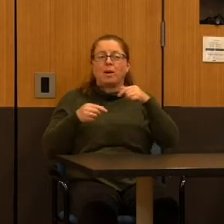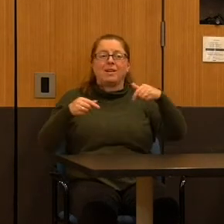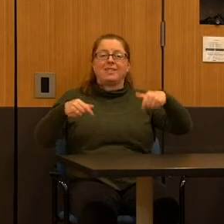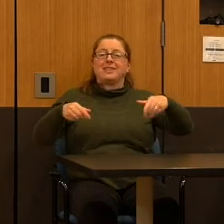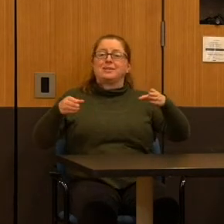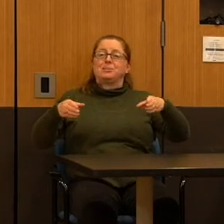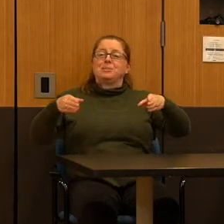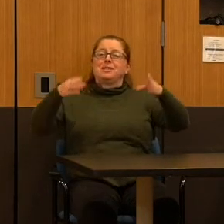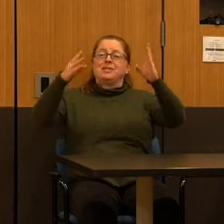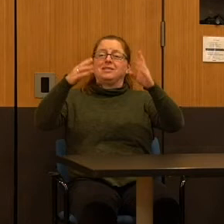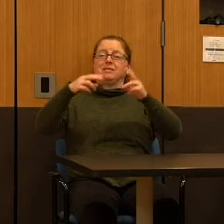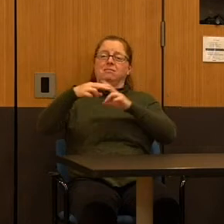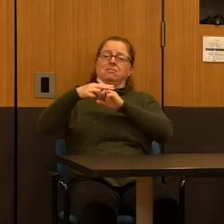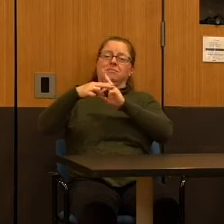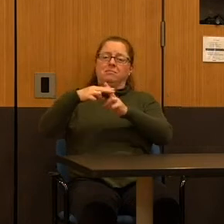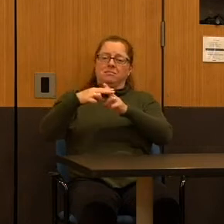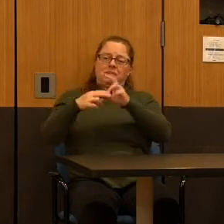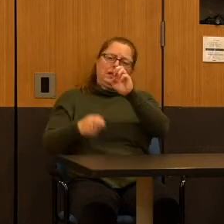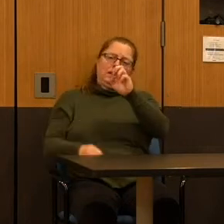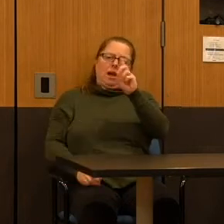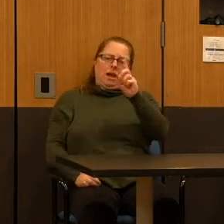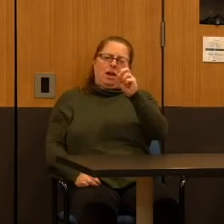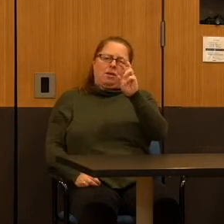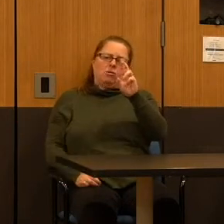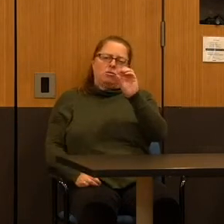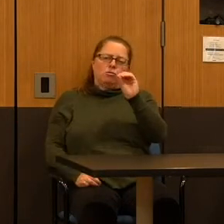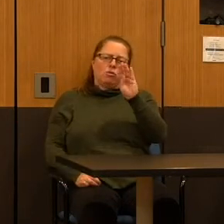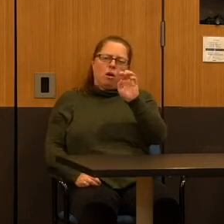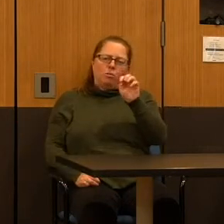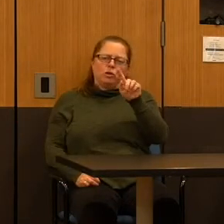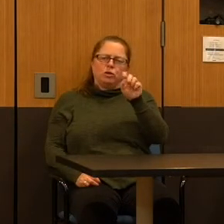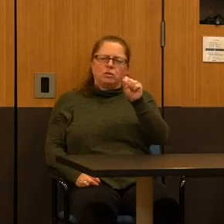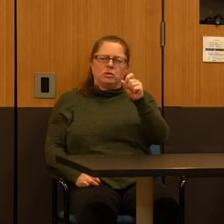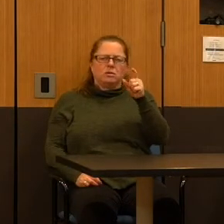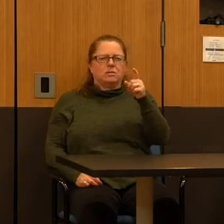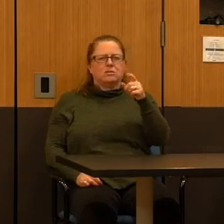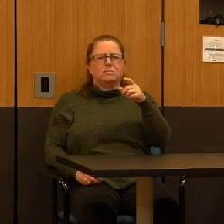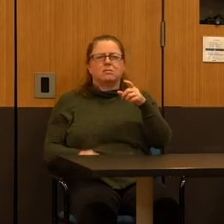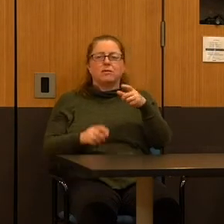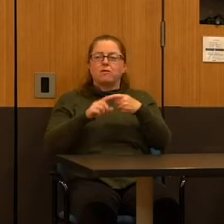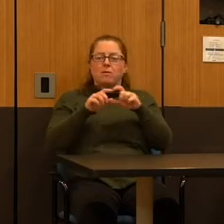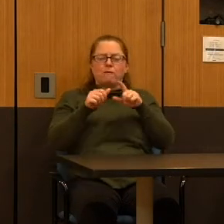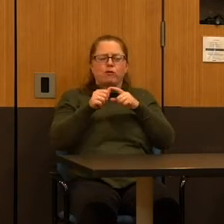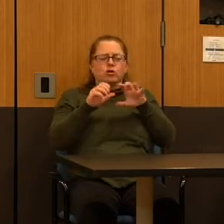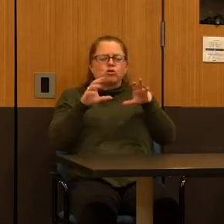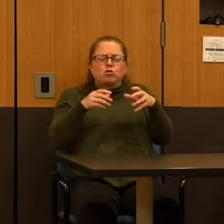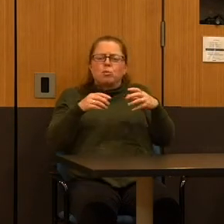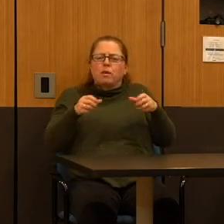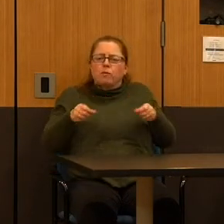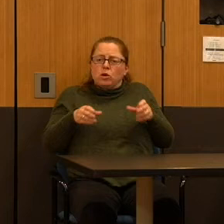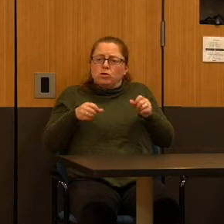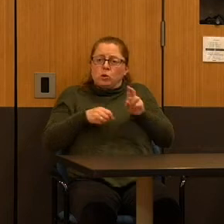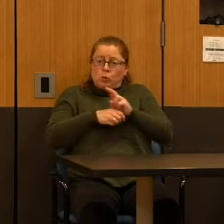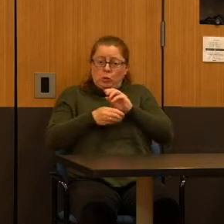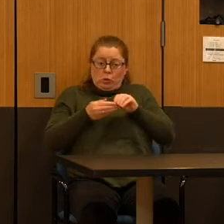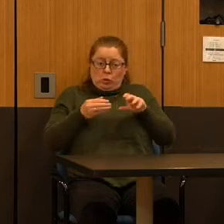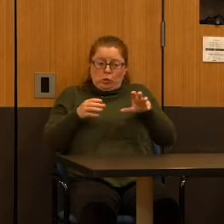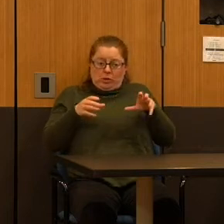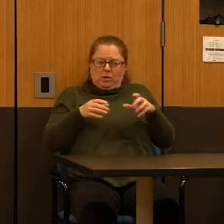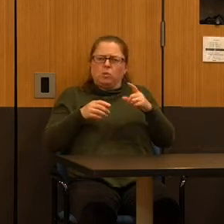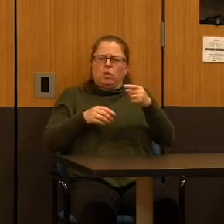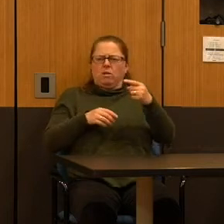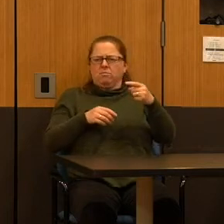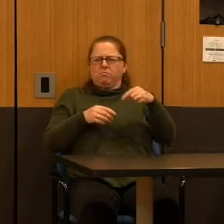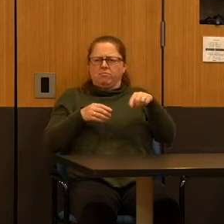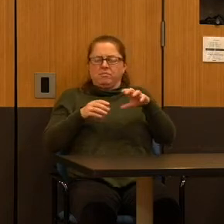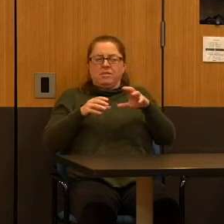building is named, Ed Roberts, was one that was sort of the first of a small group of wheelchair-using students who lived in the top